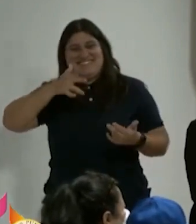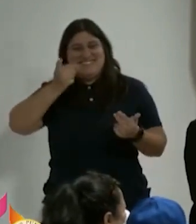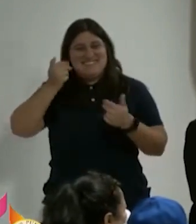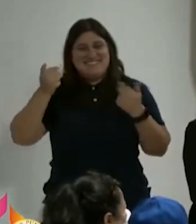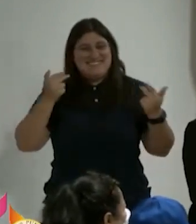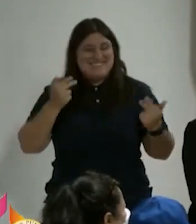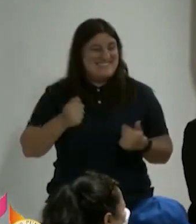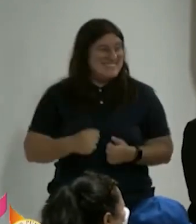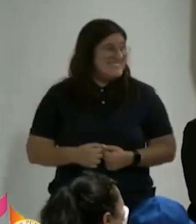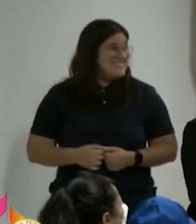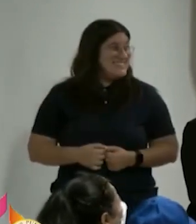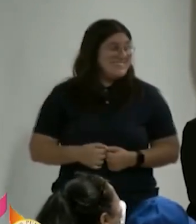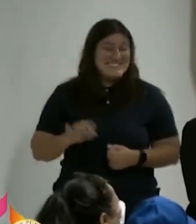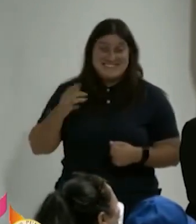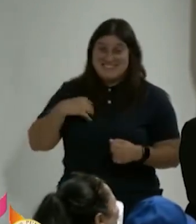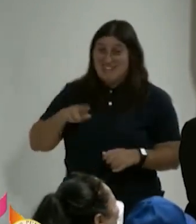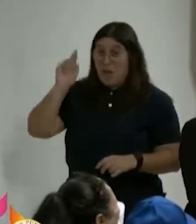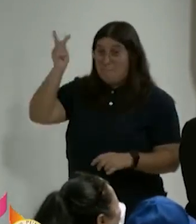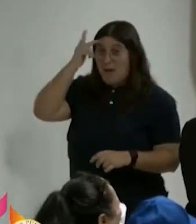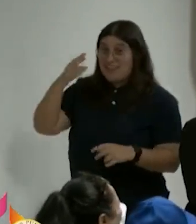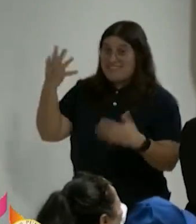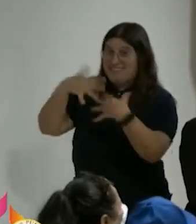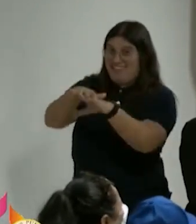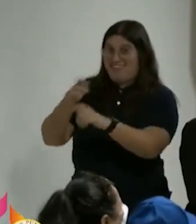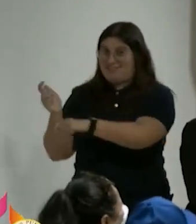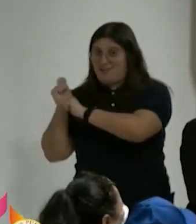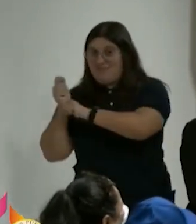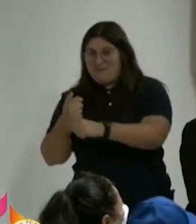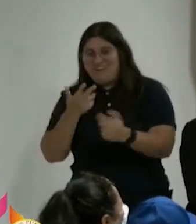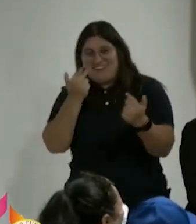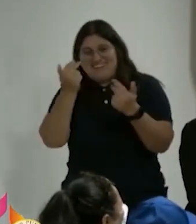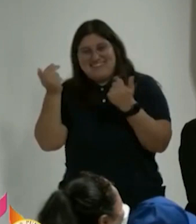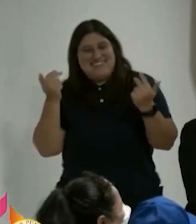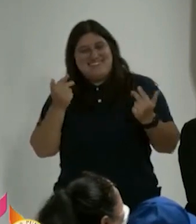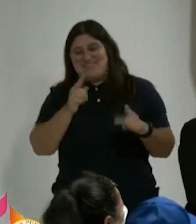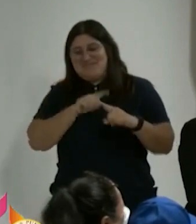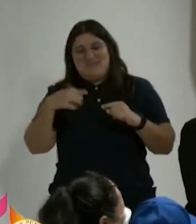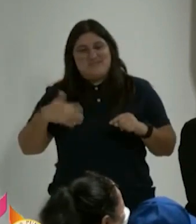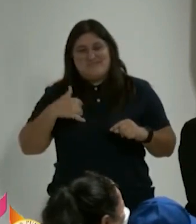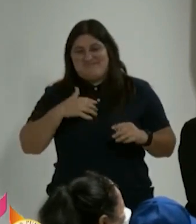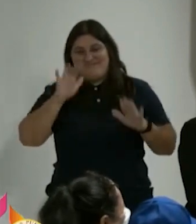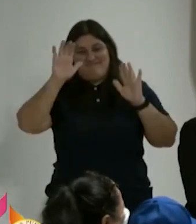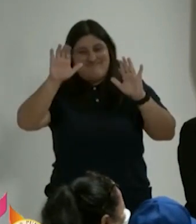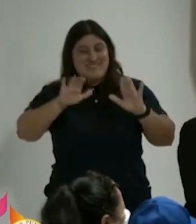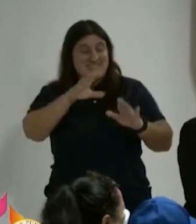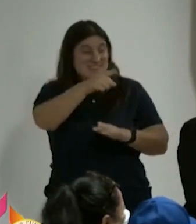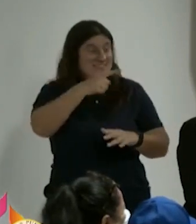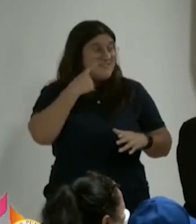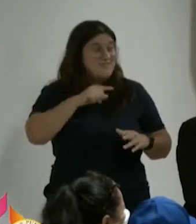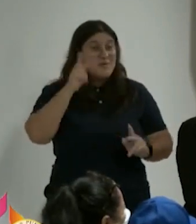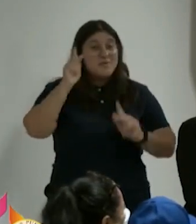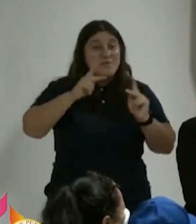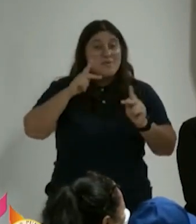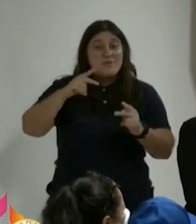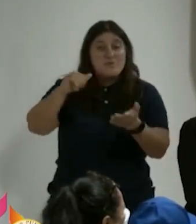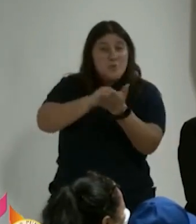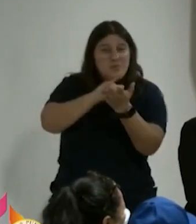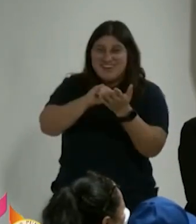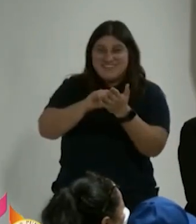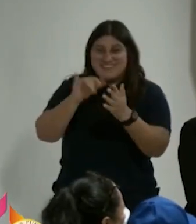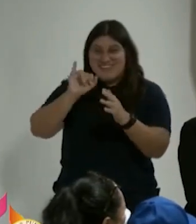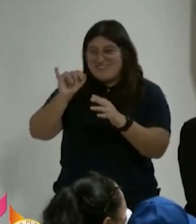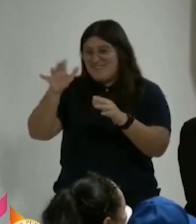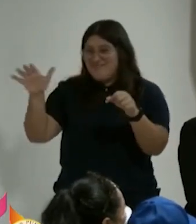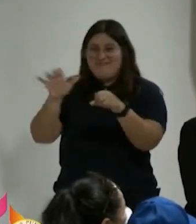That's little politics in softball even. But what a great champion she is, not for the people of New York, but for the people of the entire